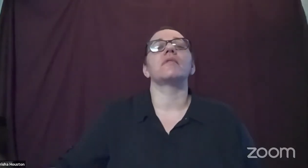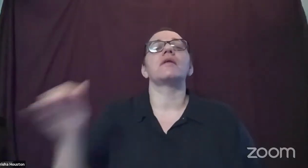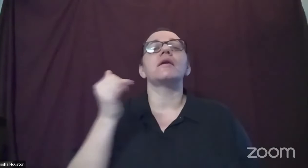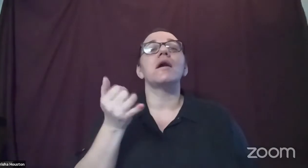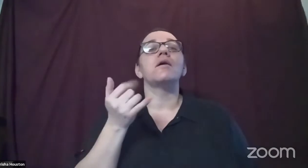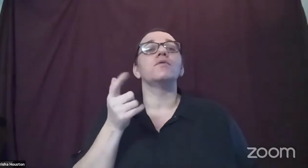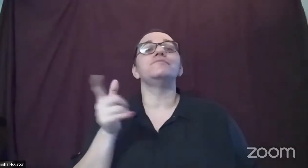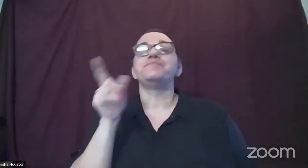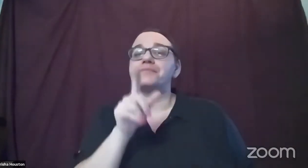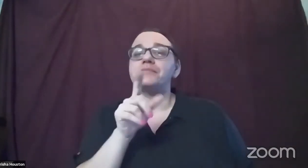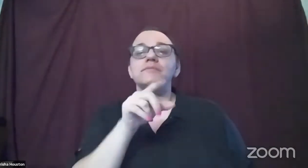Secretary has nothing to report.